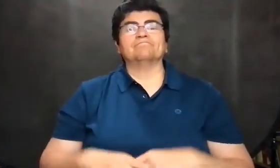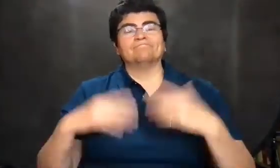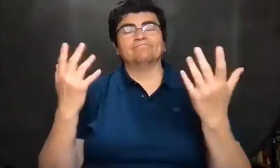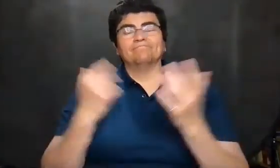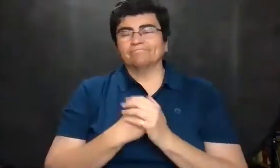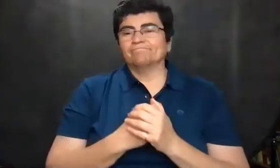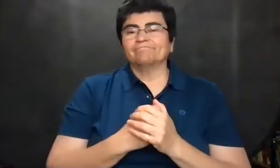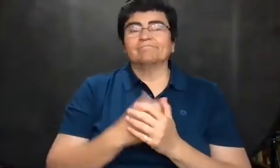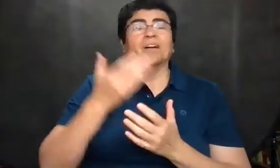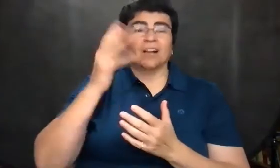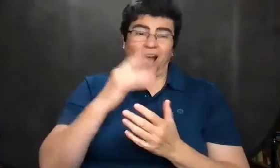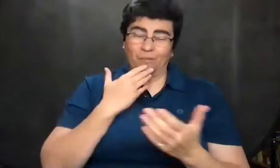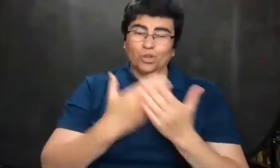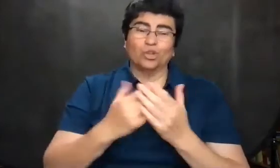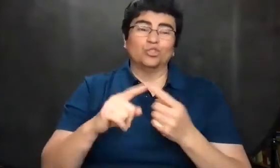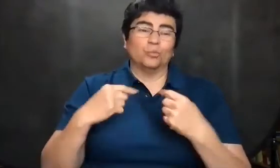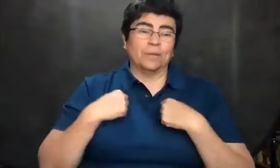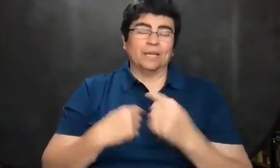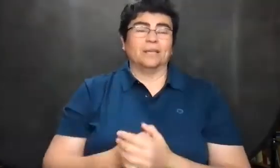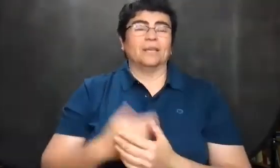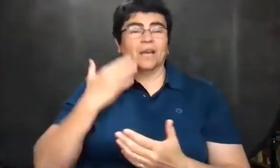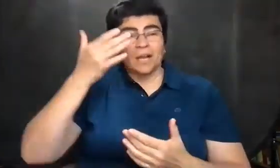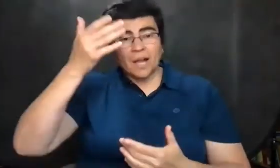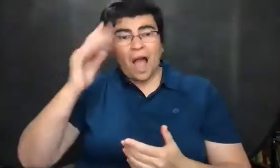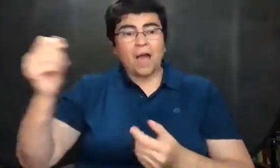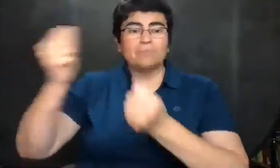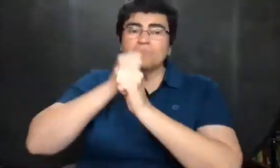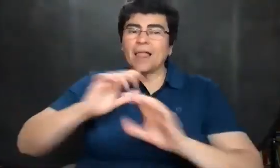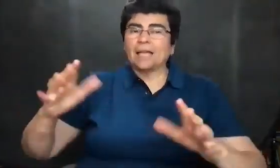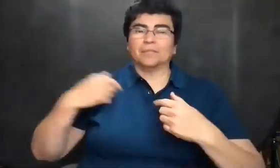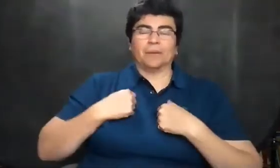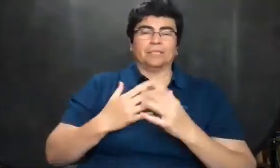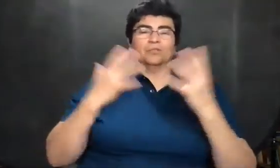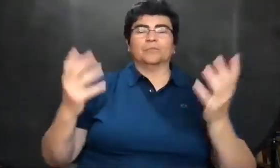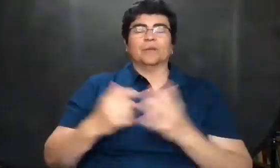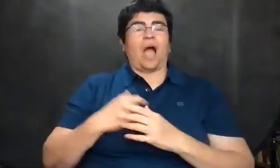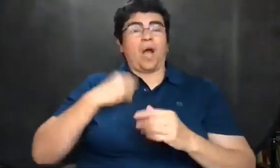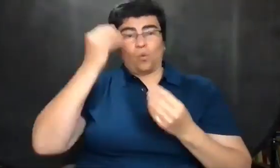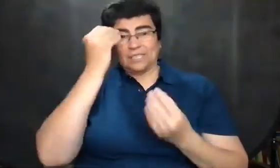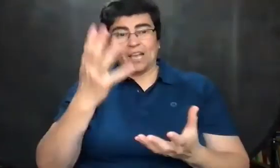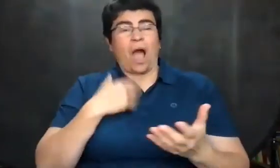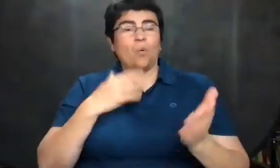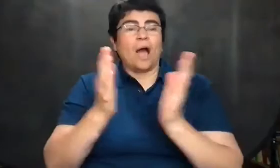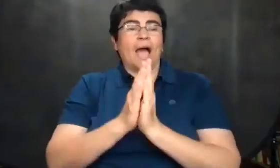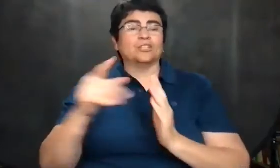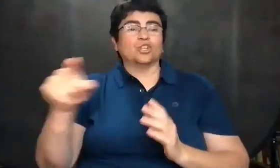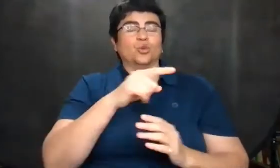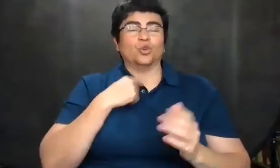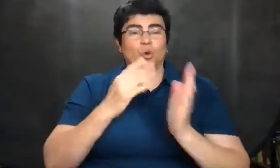God has been very good to me. God has blessed me. I will tell you that I will ask you in closing that you pray for my son that's